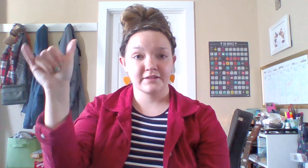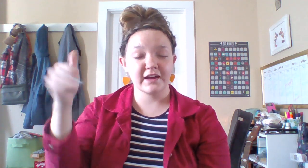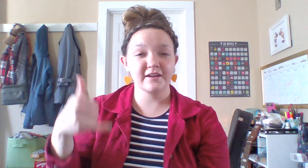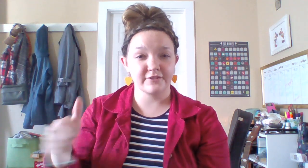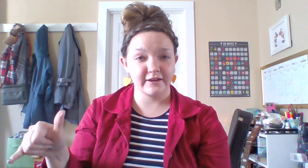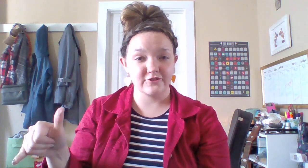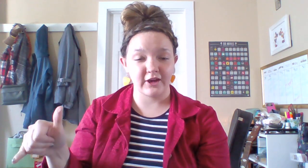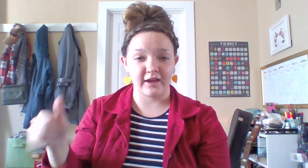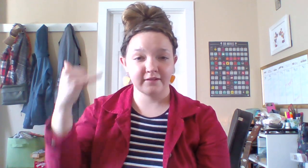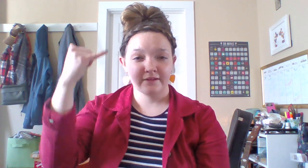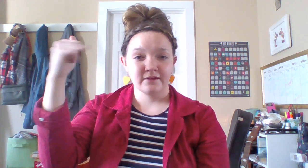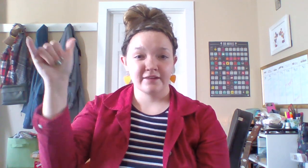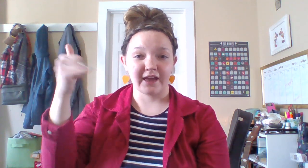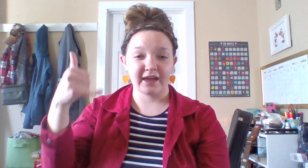kind of like J, okay?